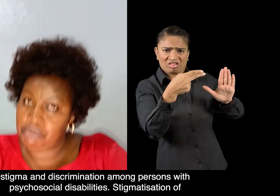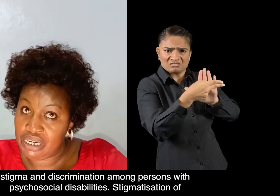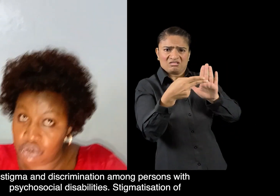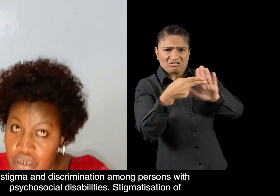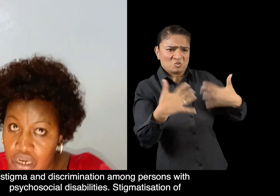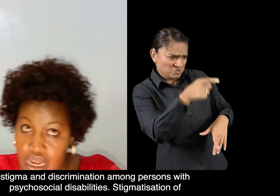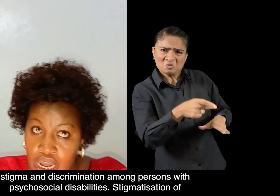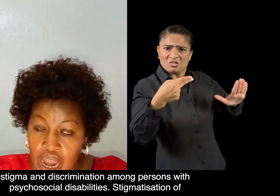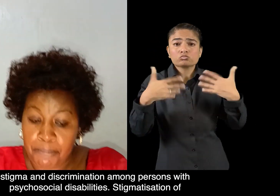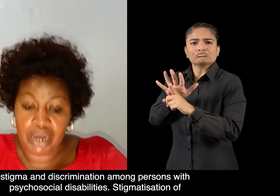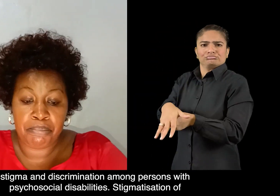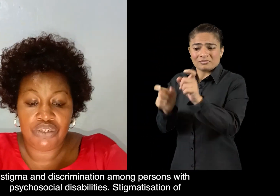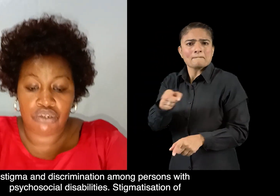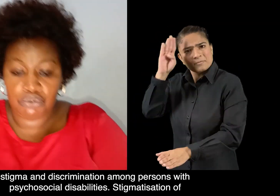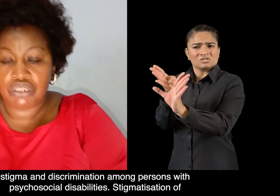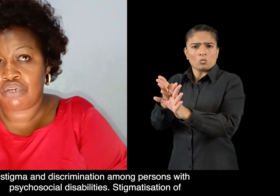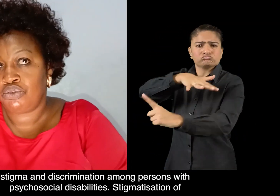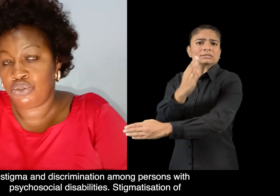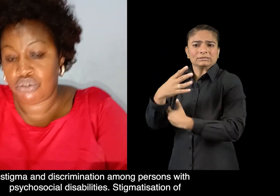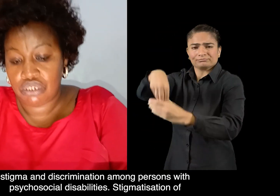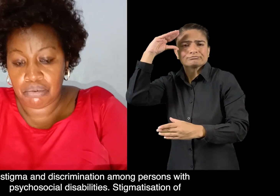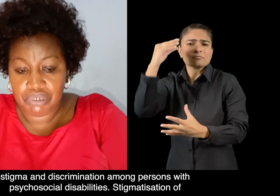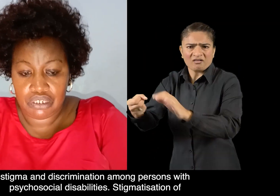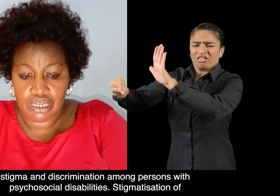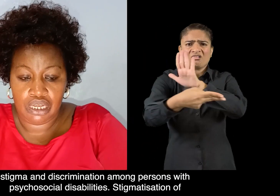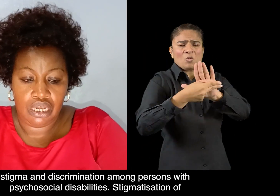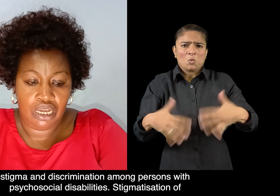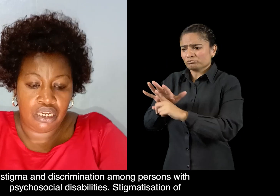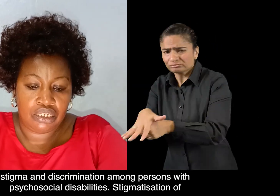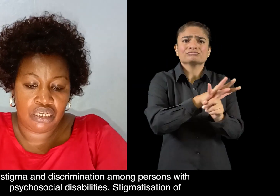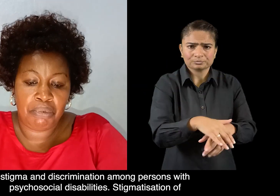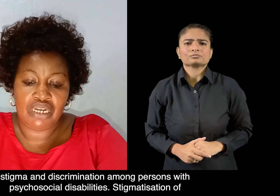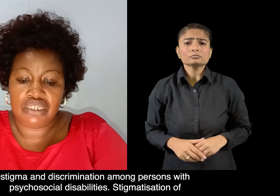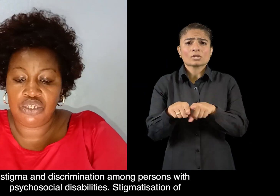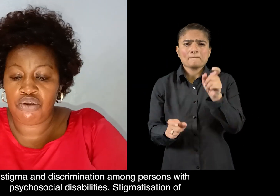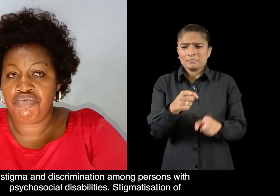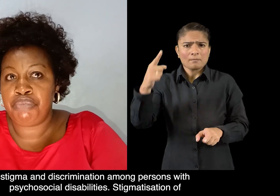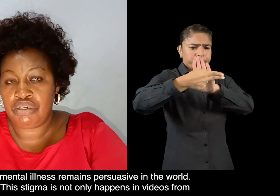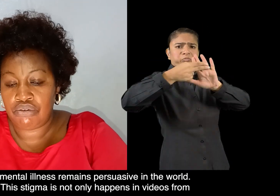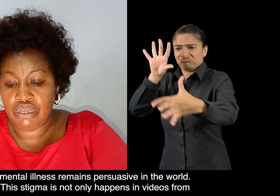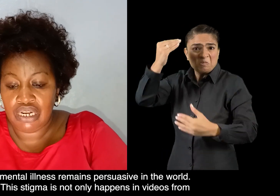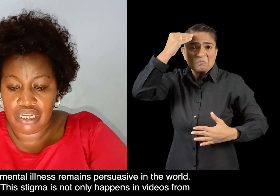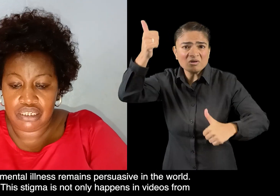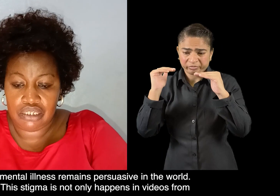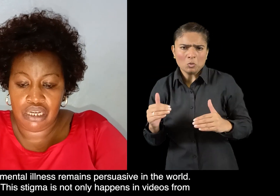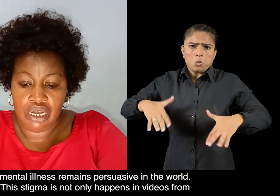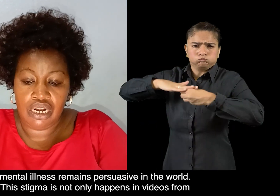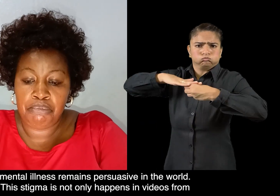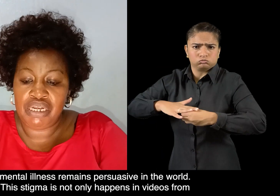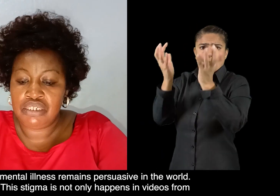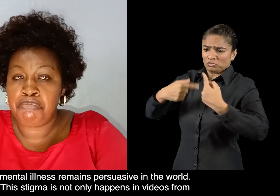and discrimination among persons with psychosocial disability. Stigmatization of mental